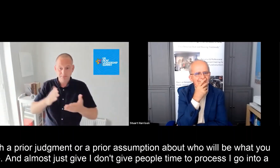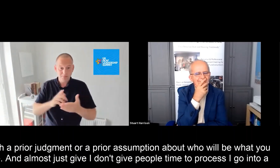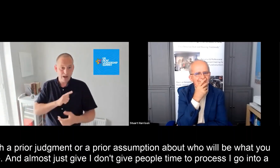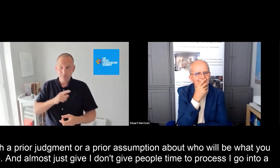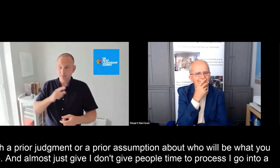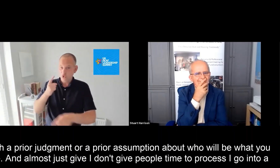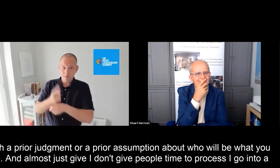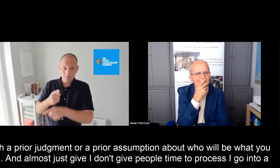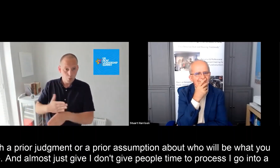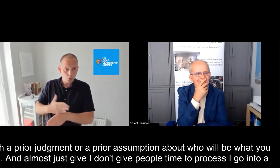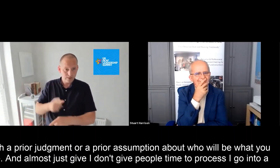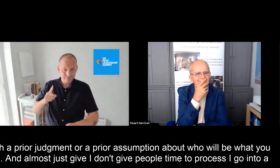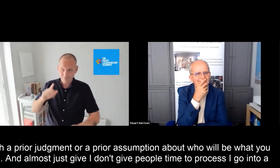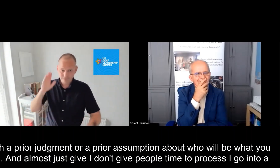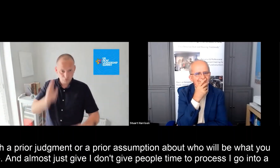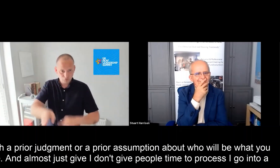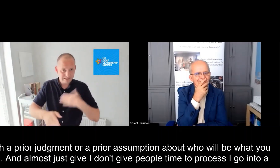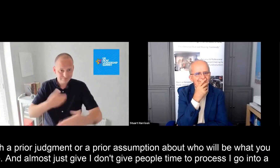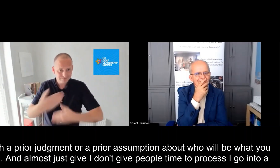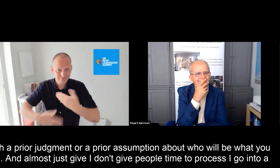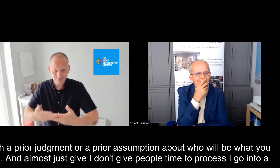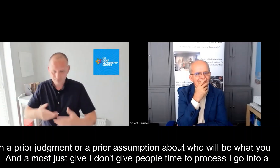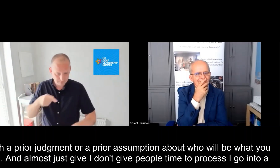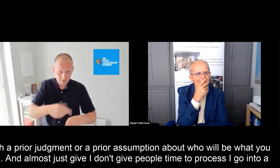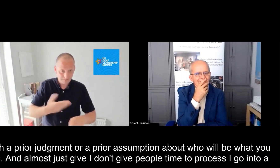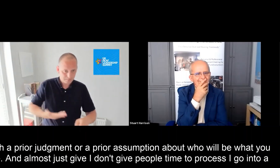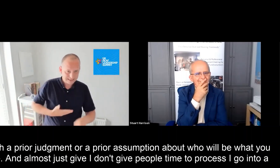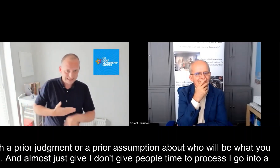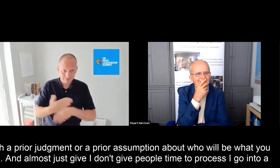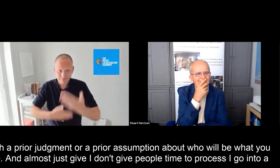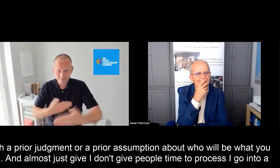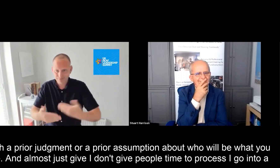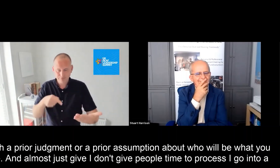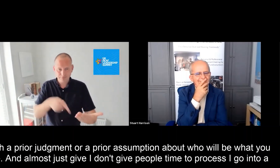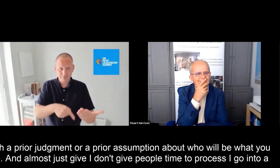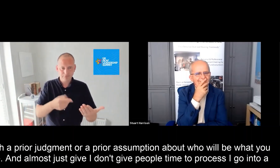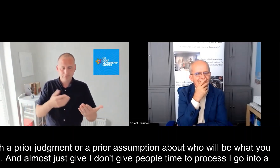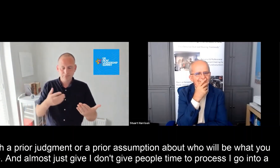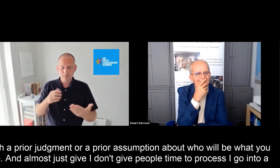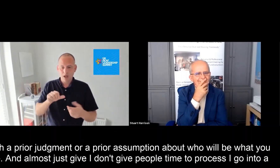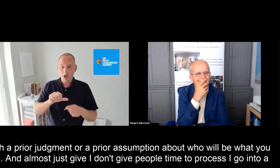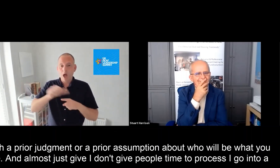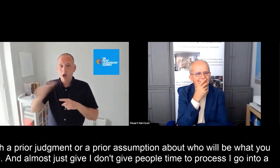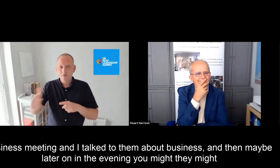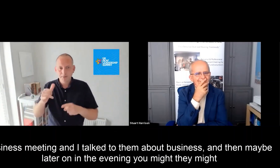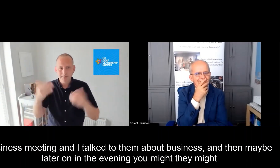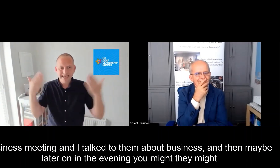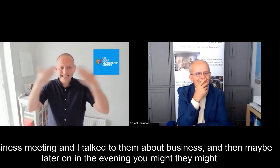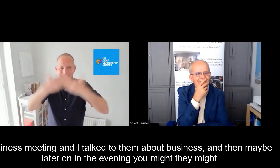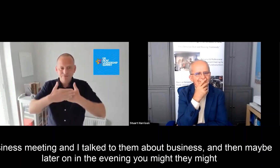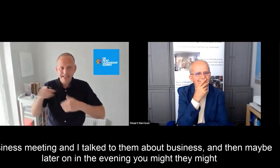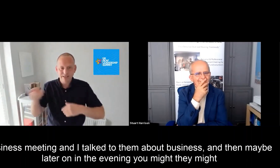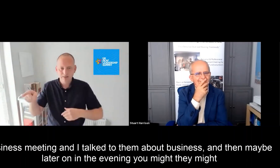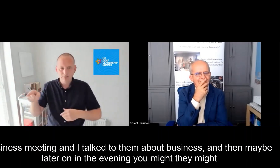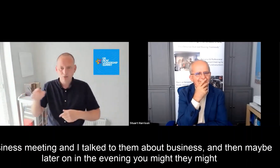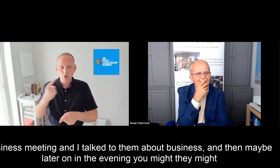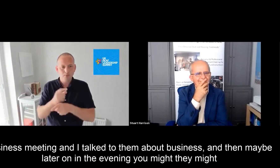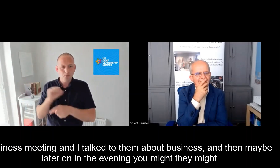are. And almost I don't give people time to process. I go into a business meeting and I talk to them about business. And